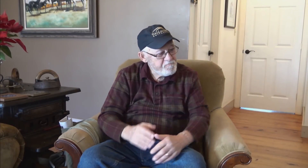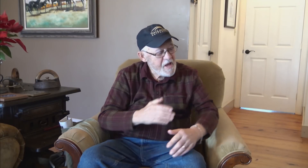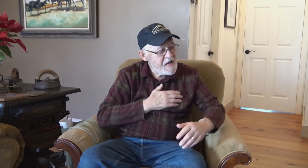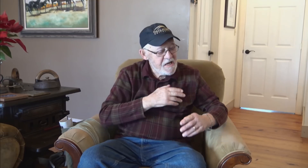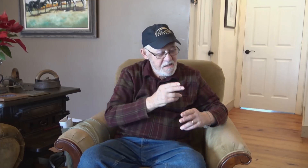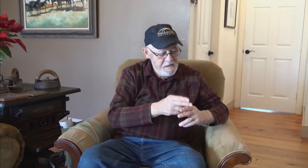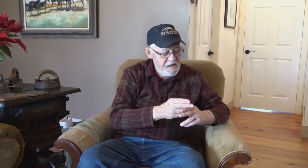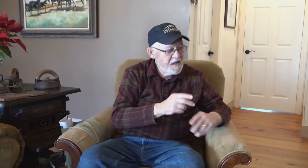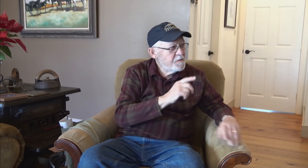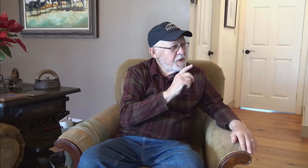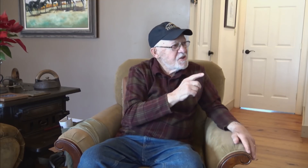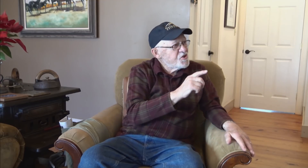Hello.